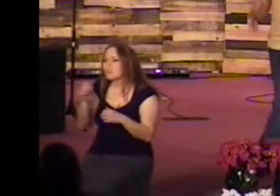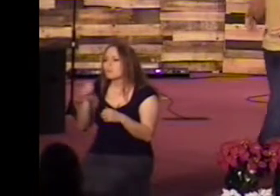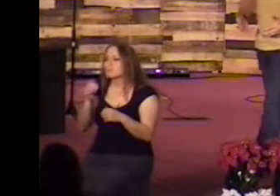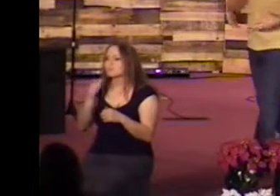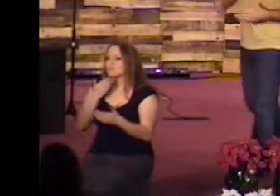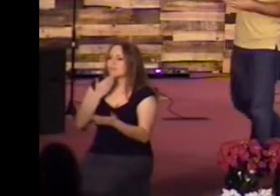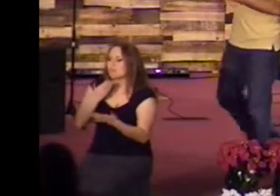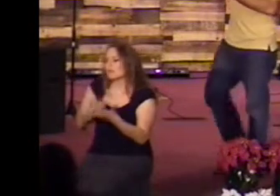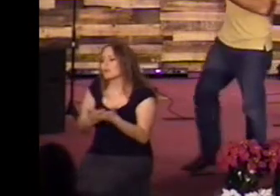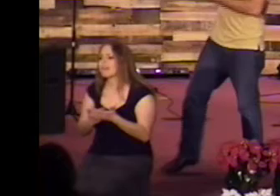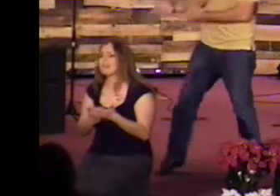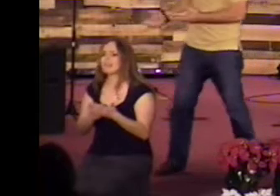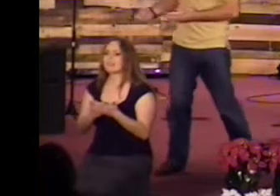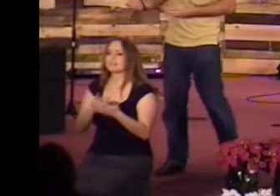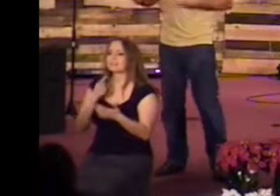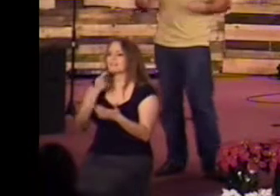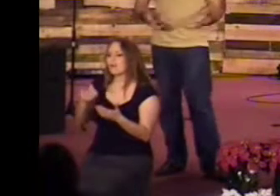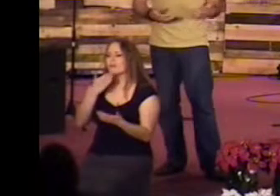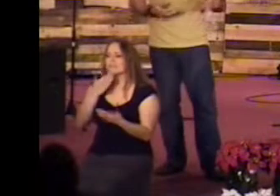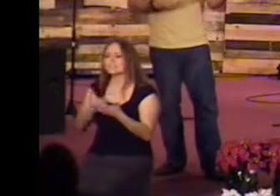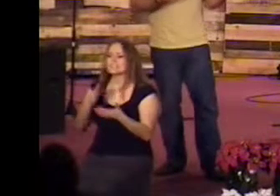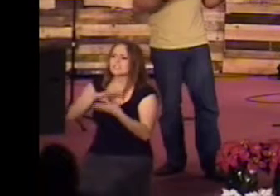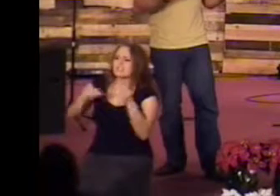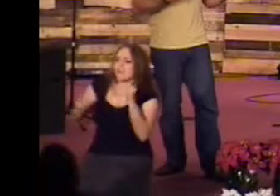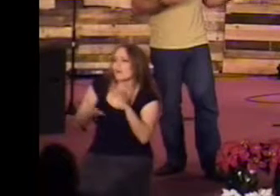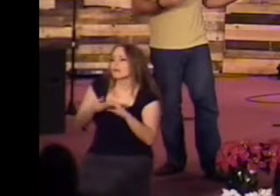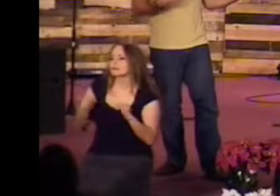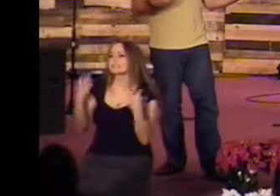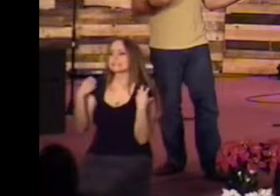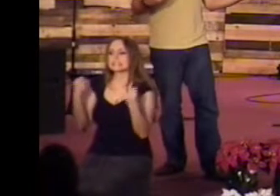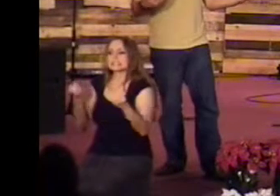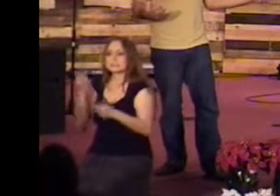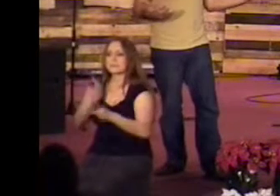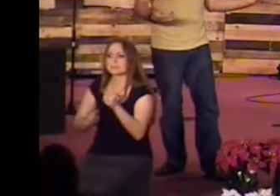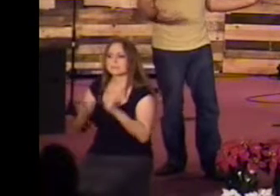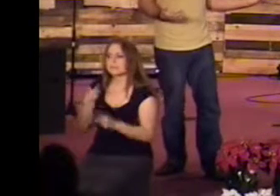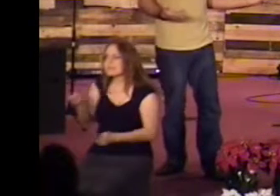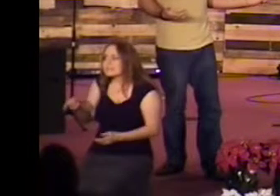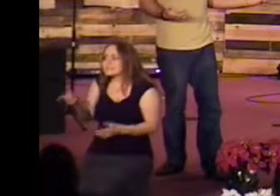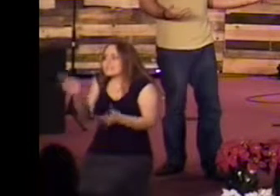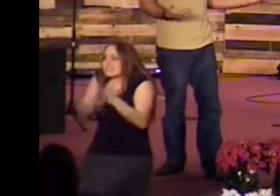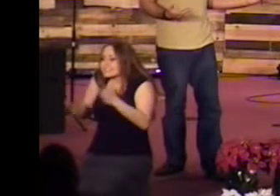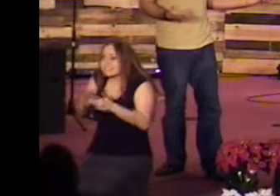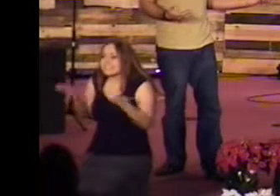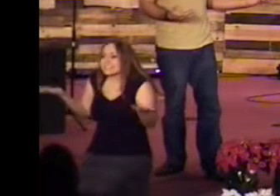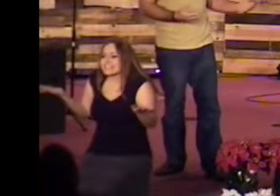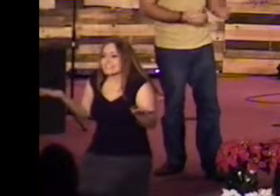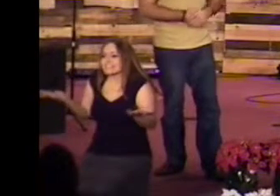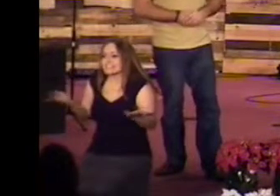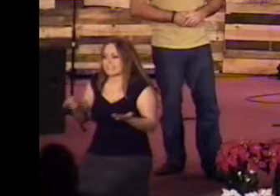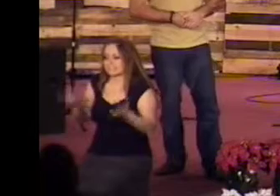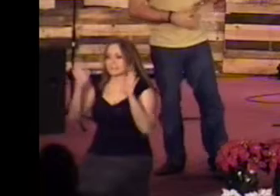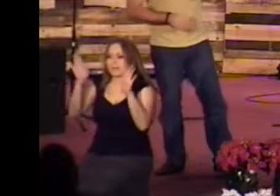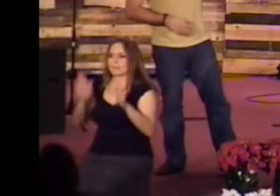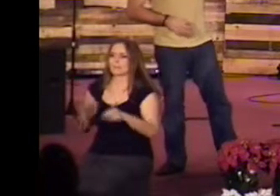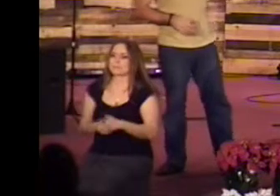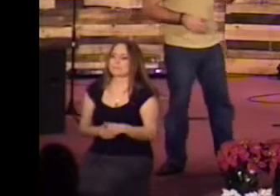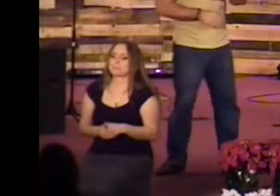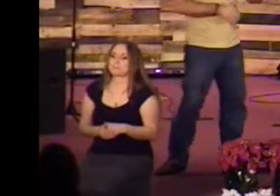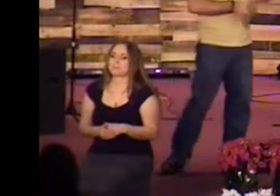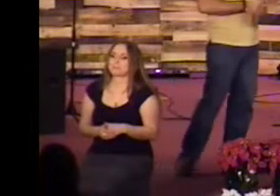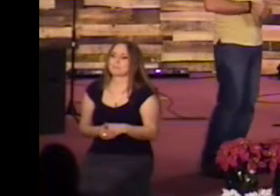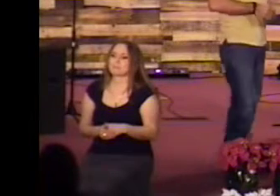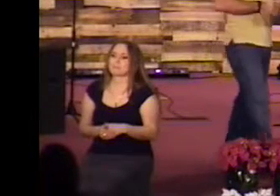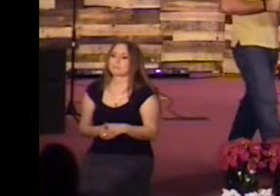with compassion and he told good stories and he healed people. And he's Jesus. He was just pretty great. And